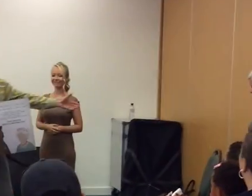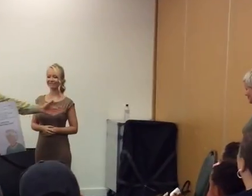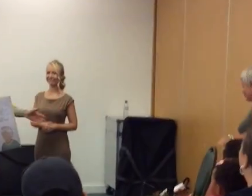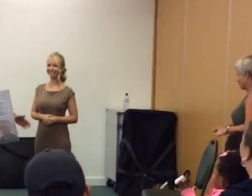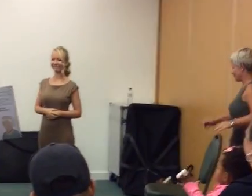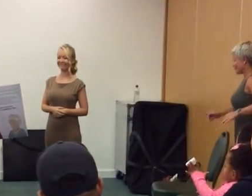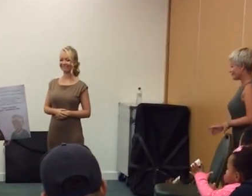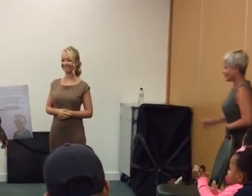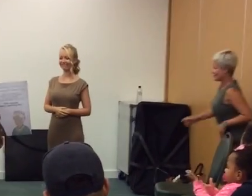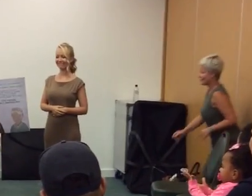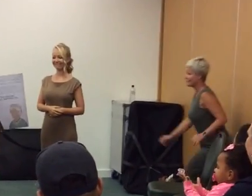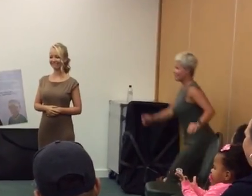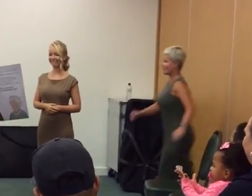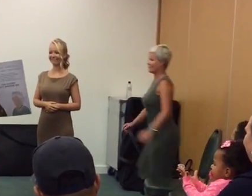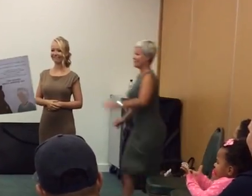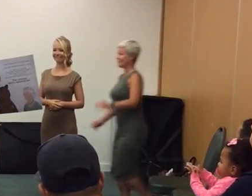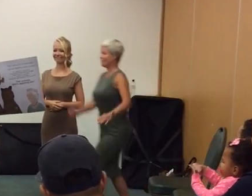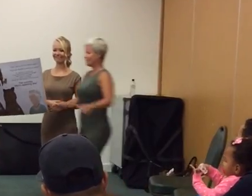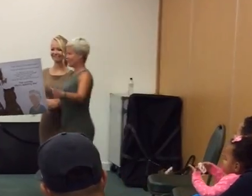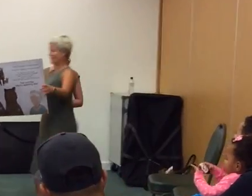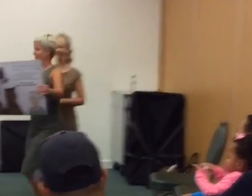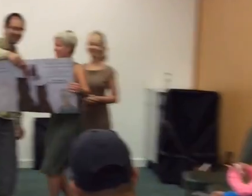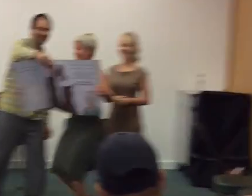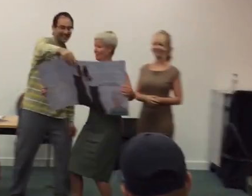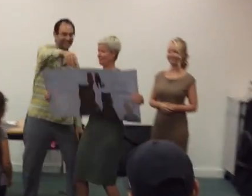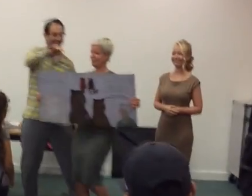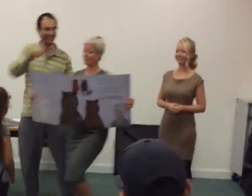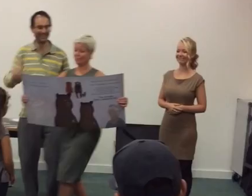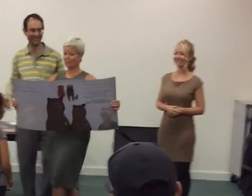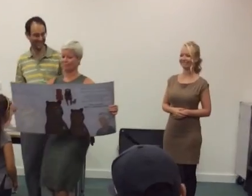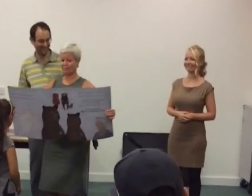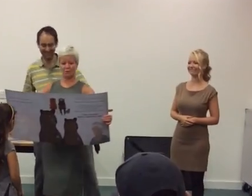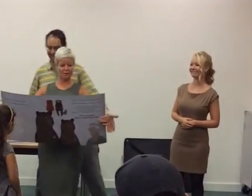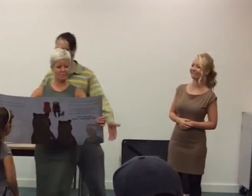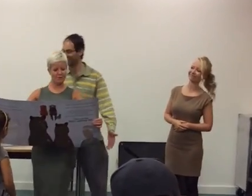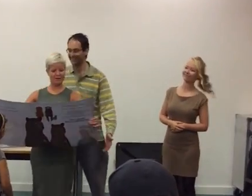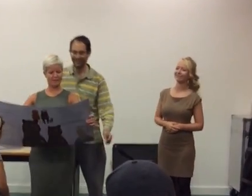You're off. The pièce de resistance.